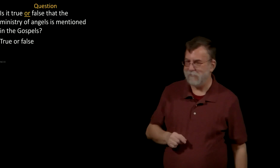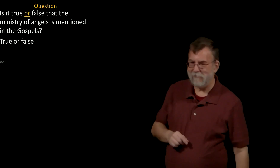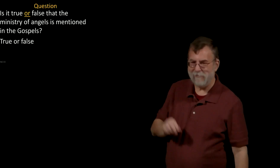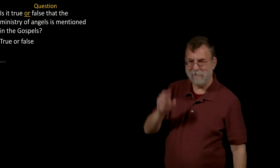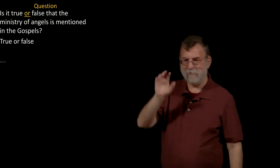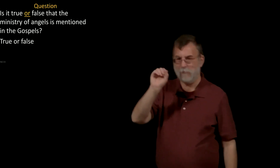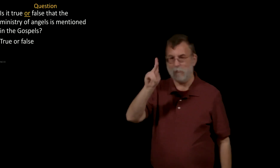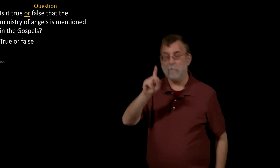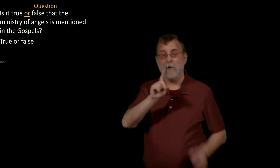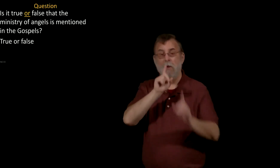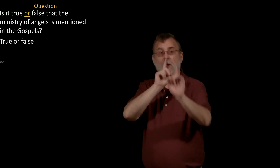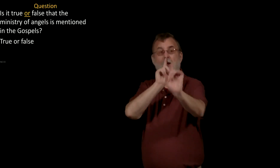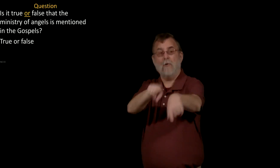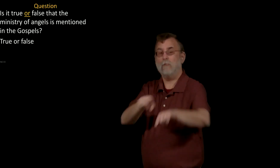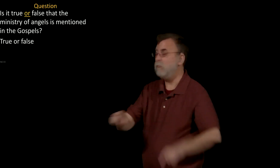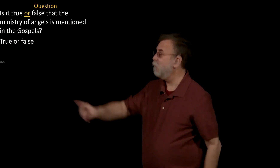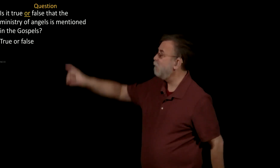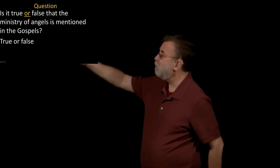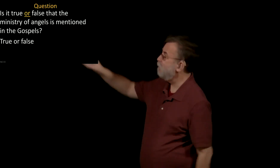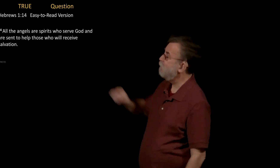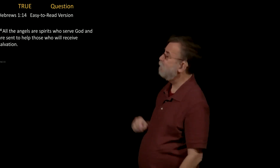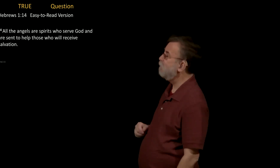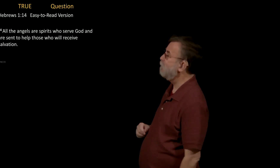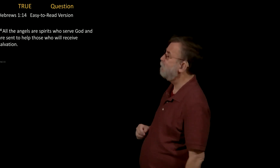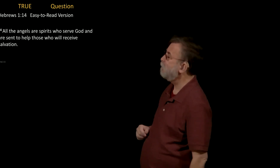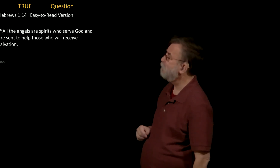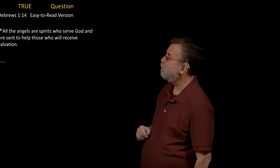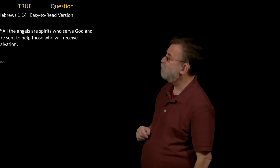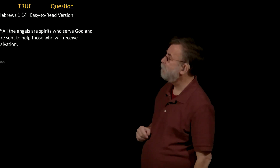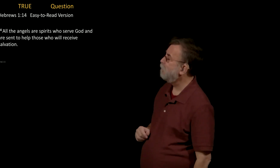Okay. And the answer?